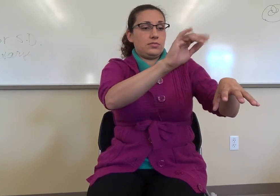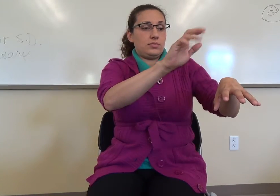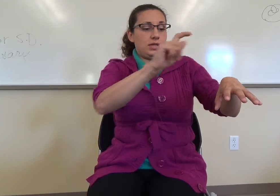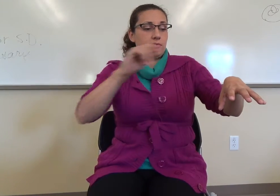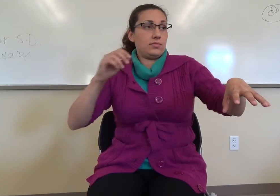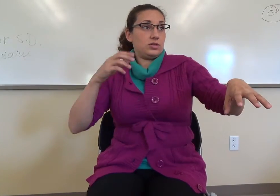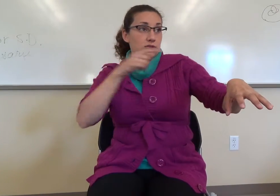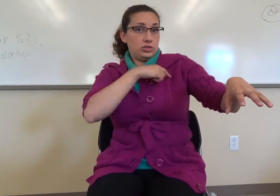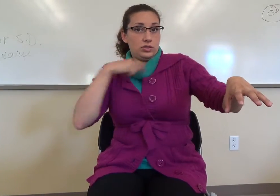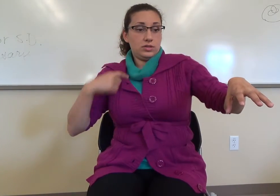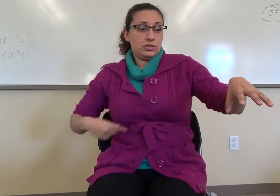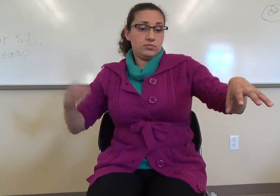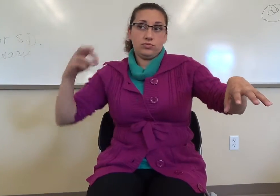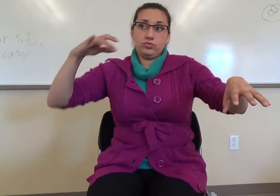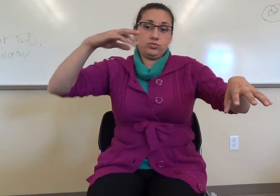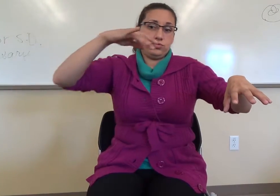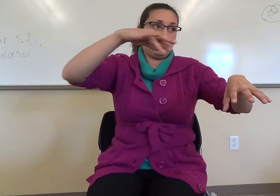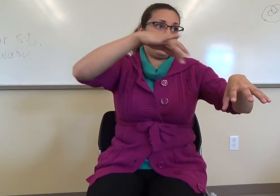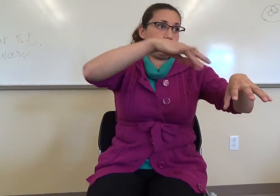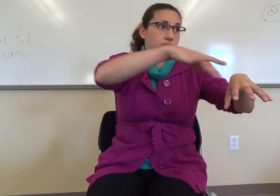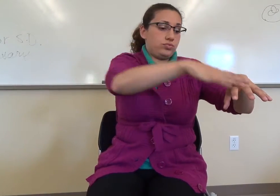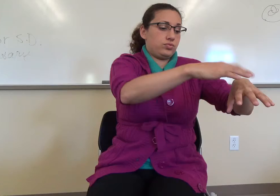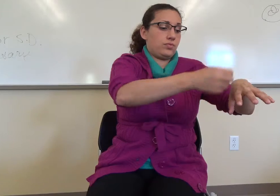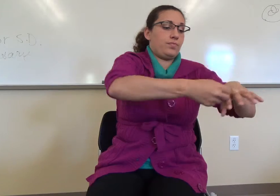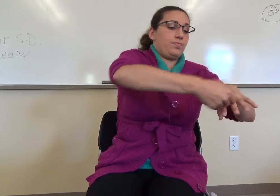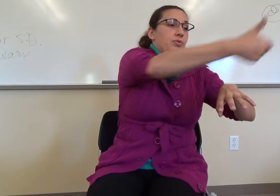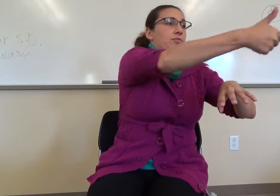1950, drove out the religious leader and took control of the country.